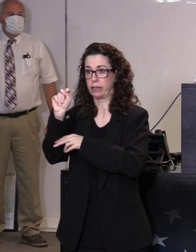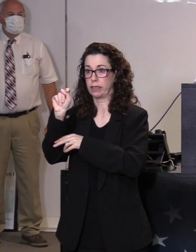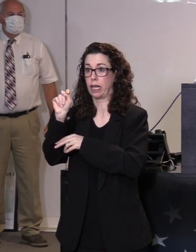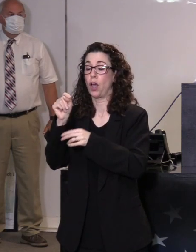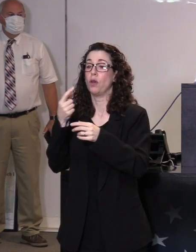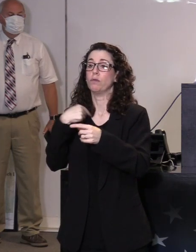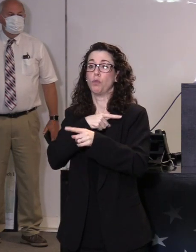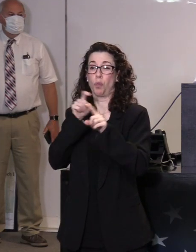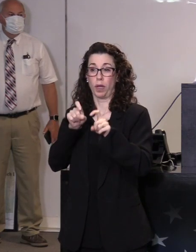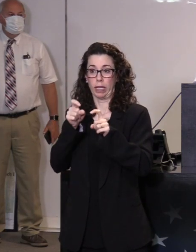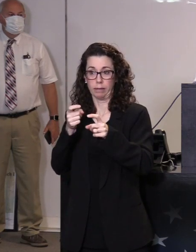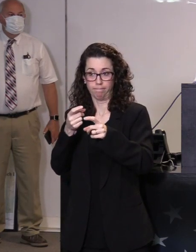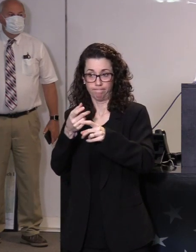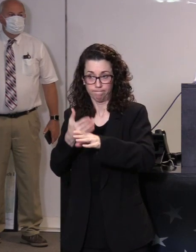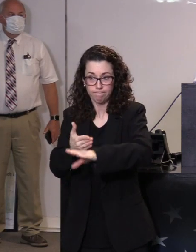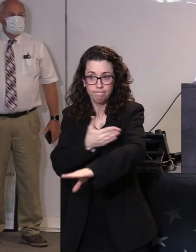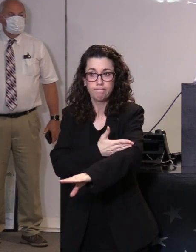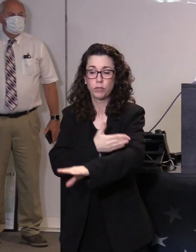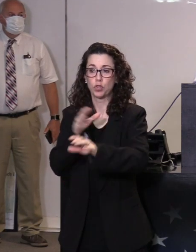better.